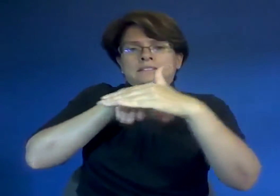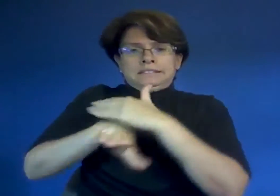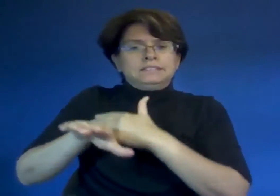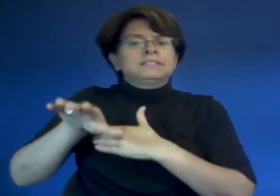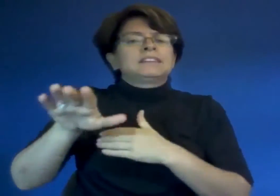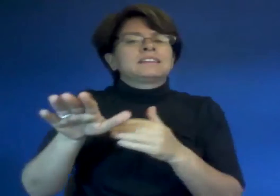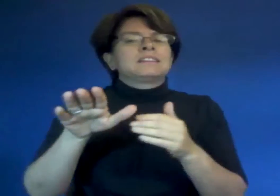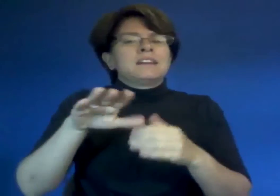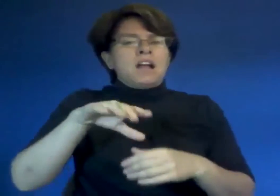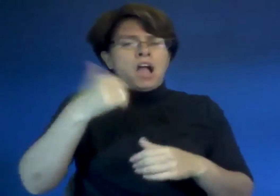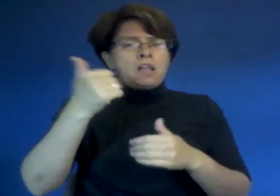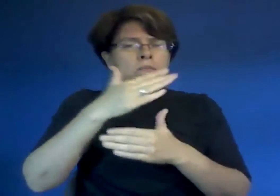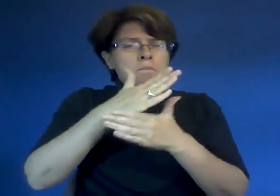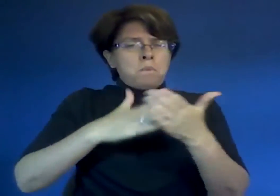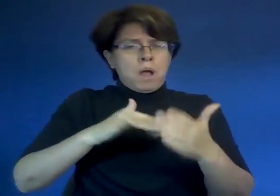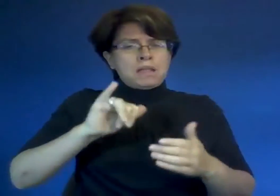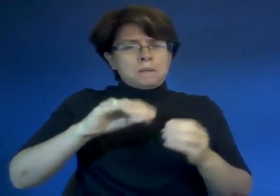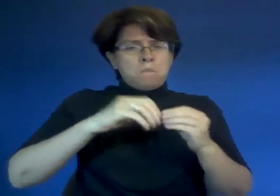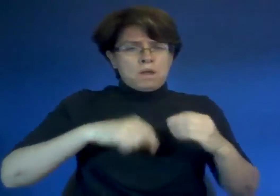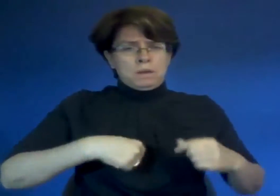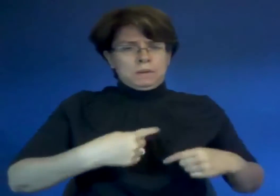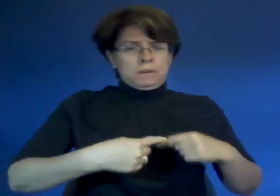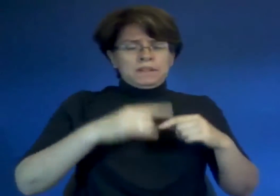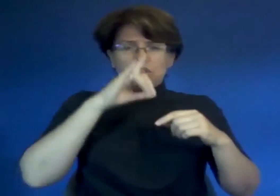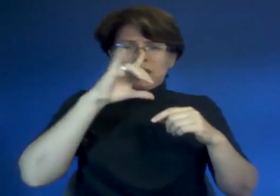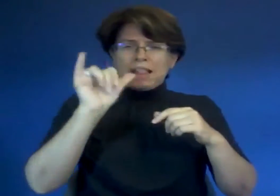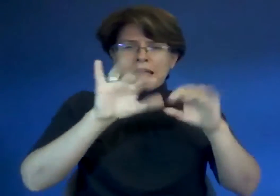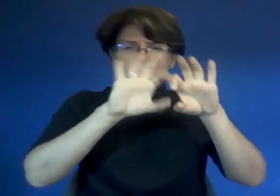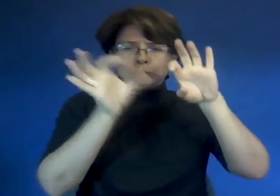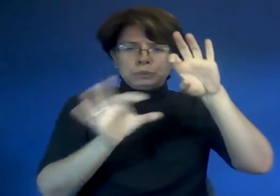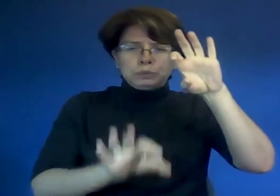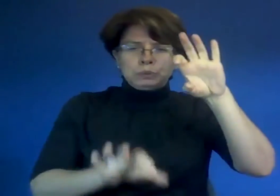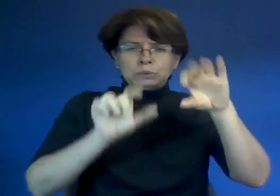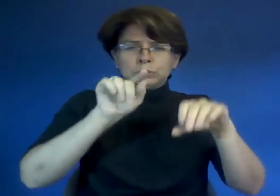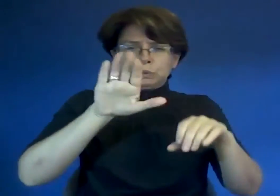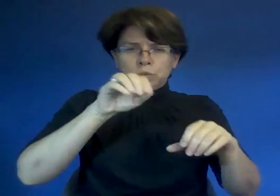quite a bit of time, actually, in the digestive system to facilitate this process.